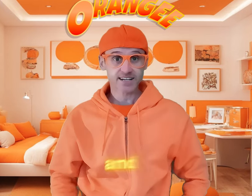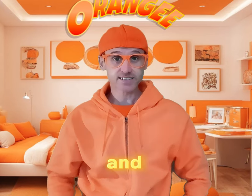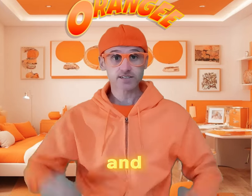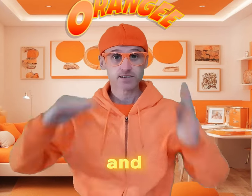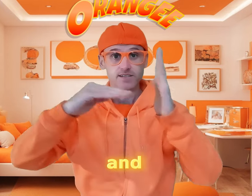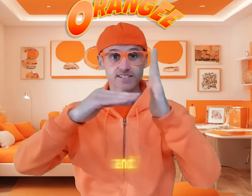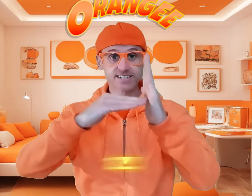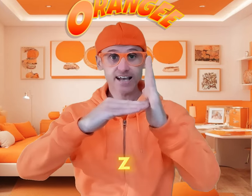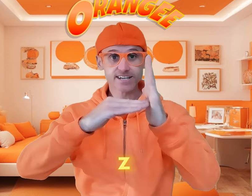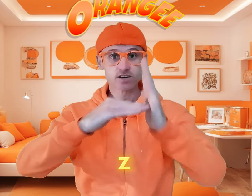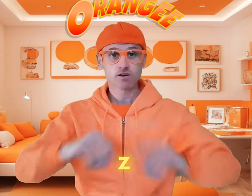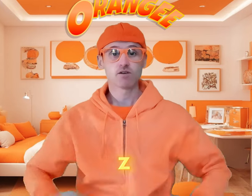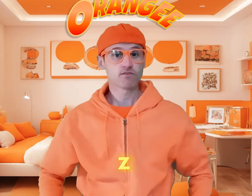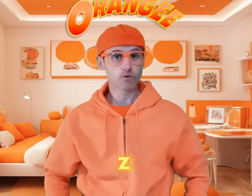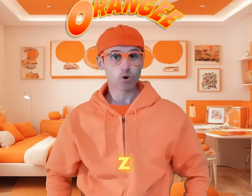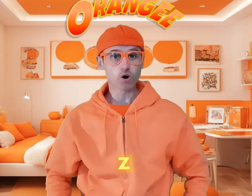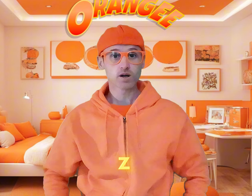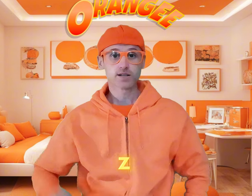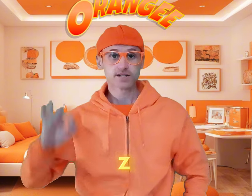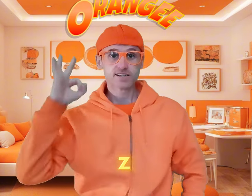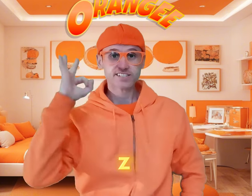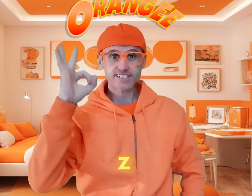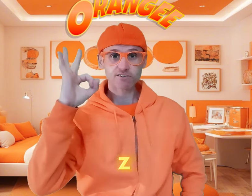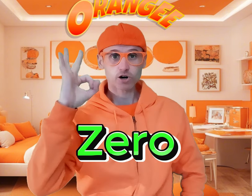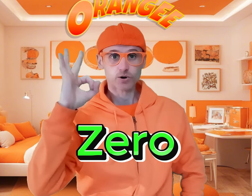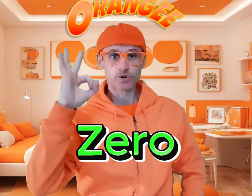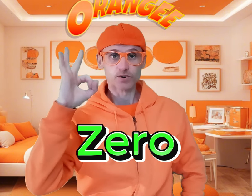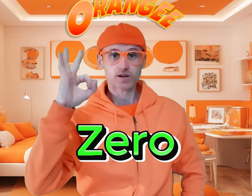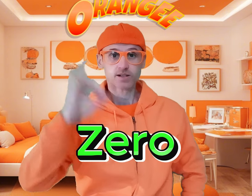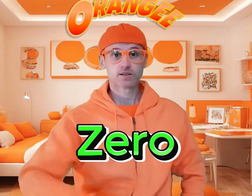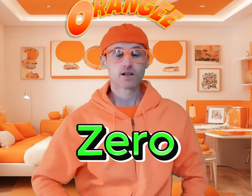And Z for zero.